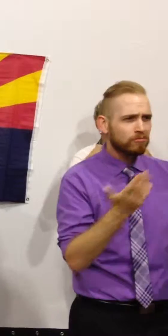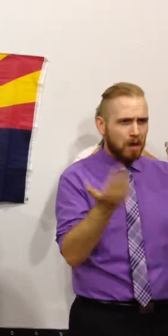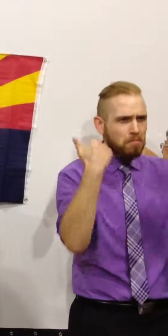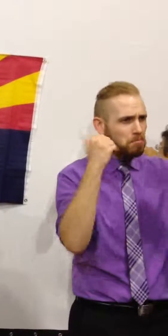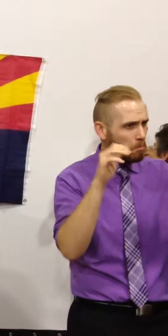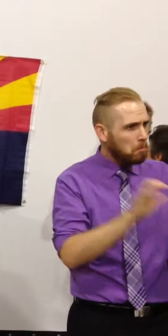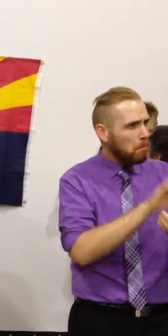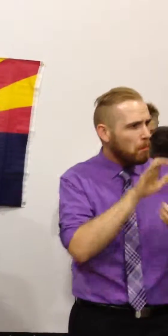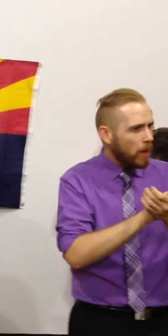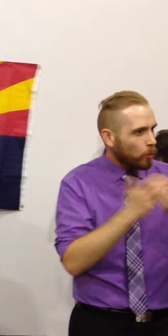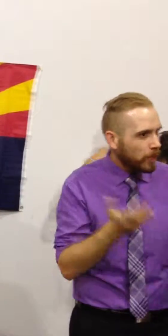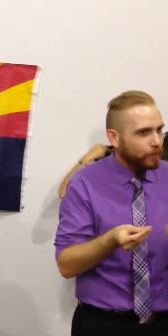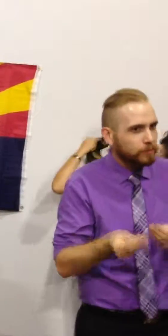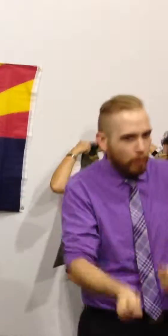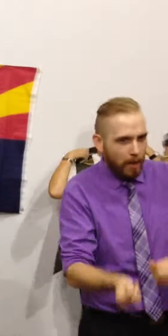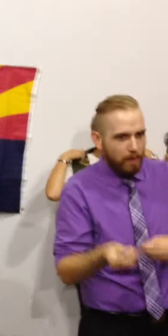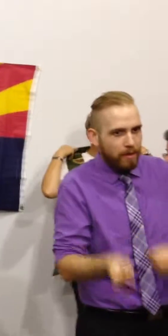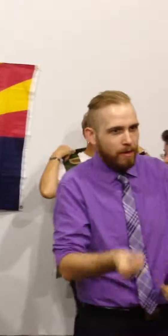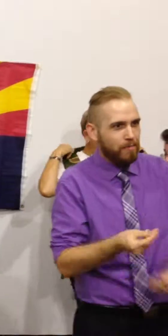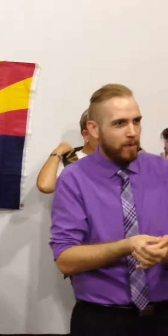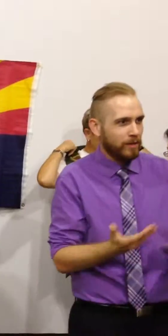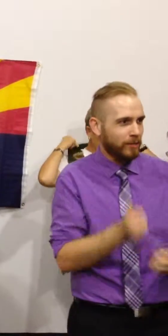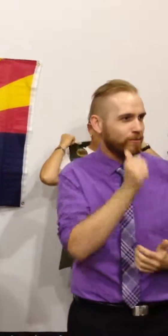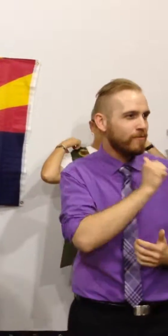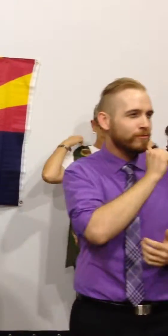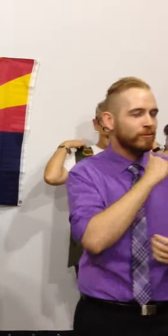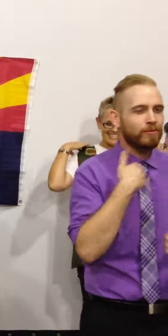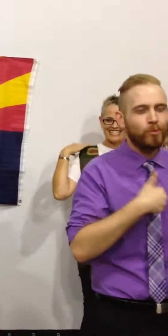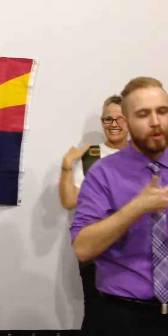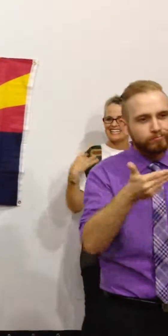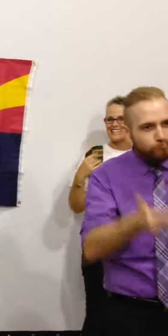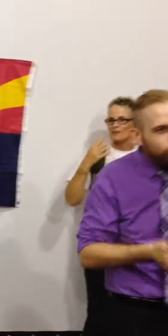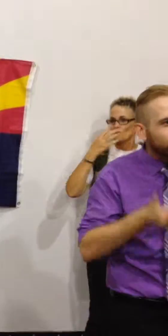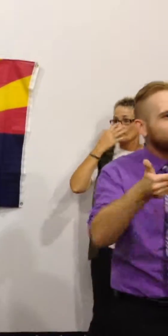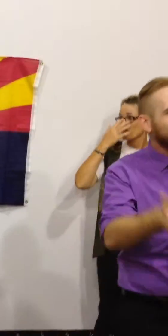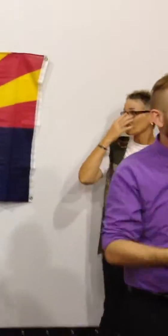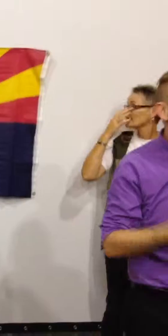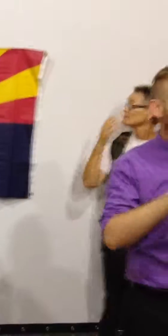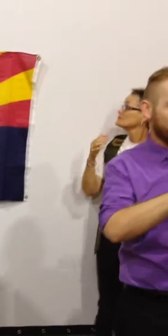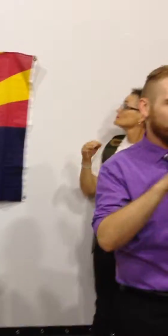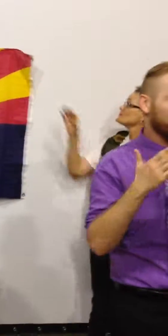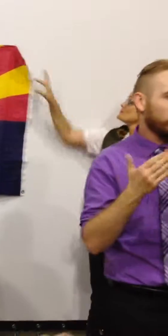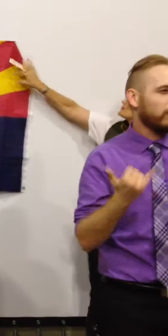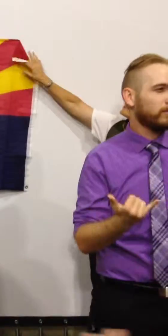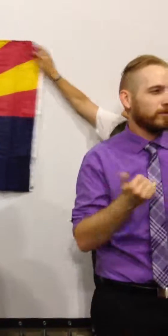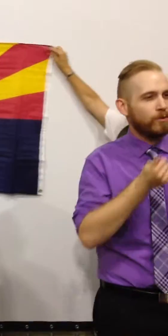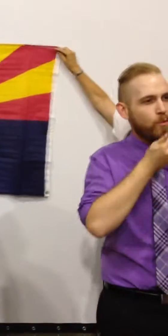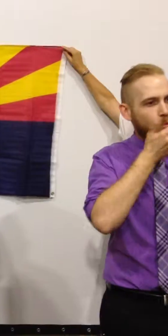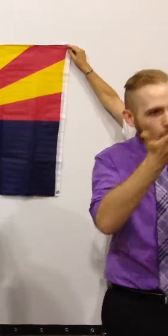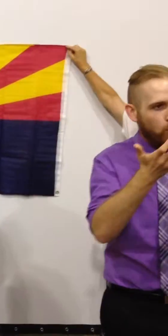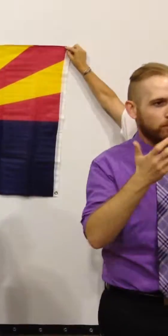married here. Spend your money here in Arizona. We are a welcoming community. This city is a warm, welcoming